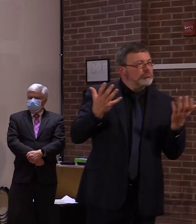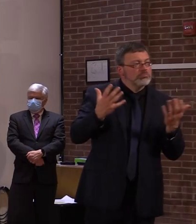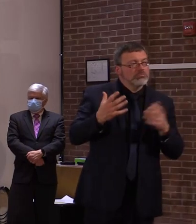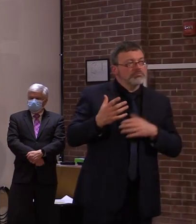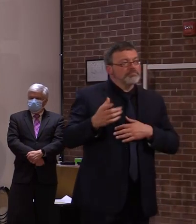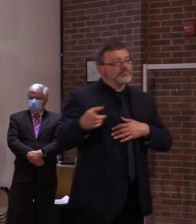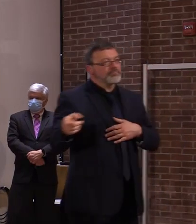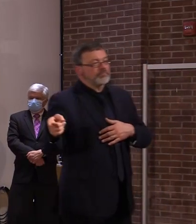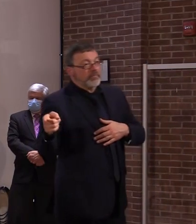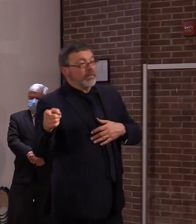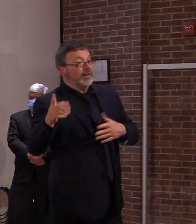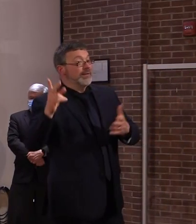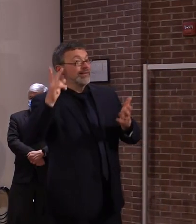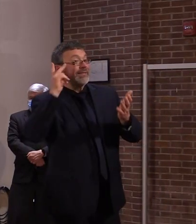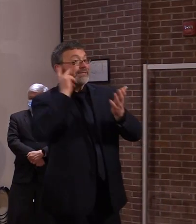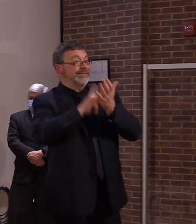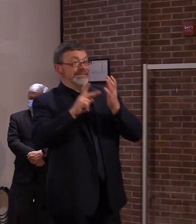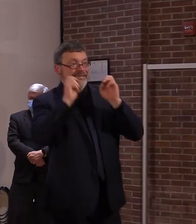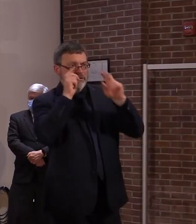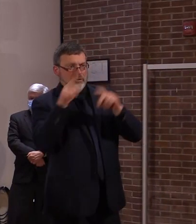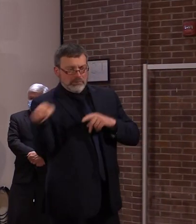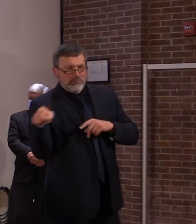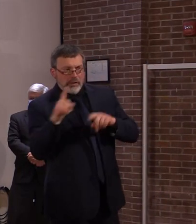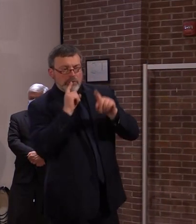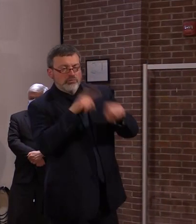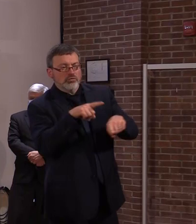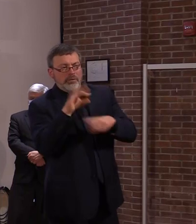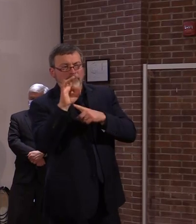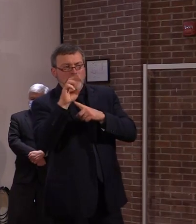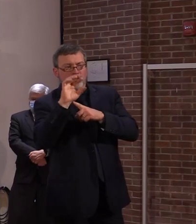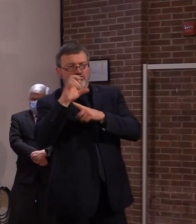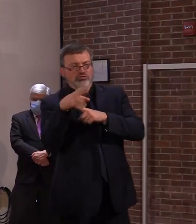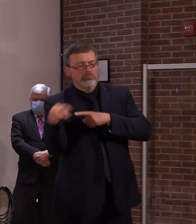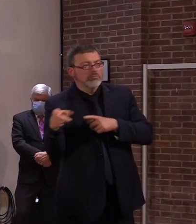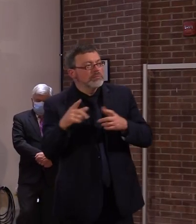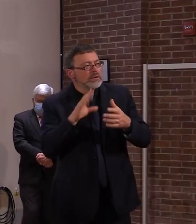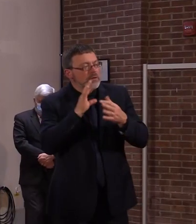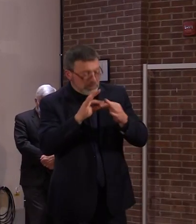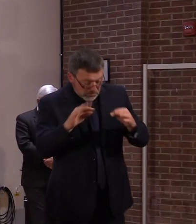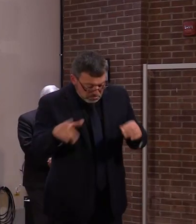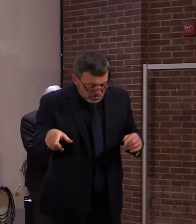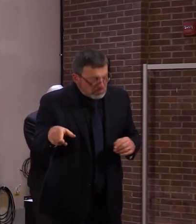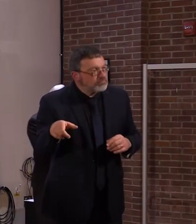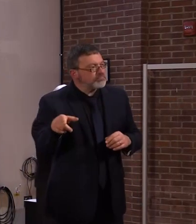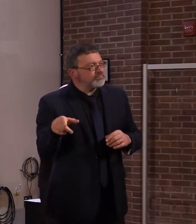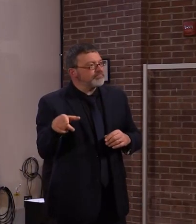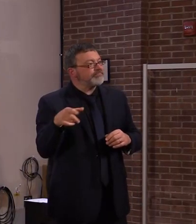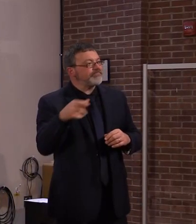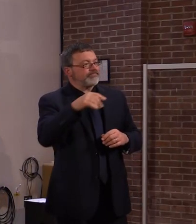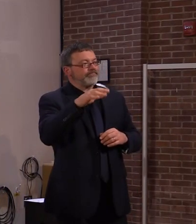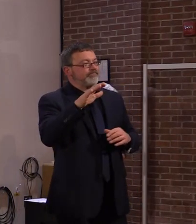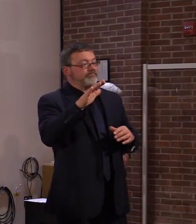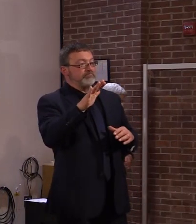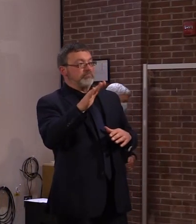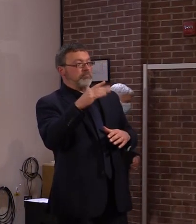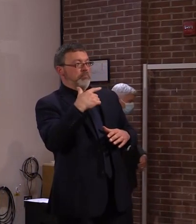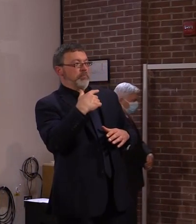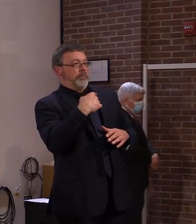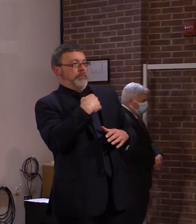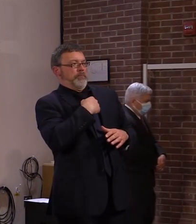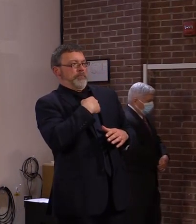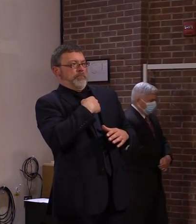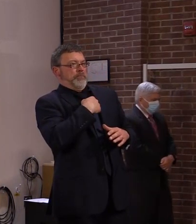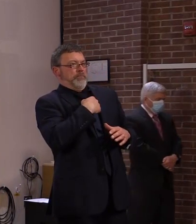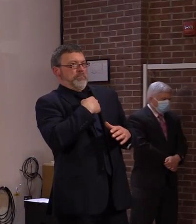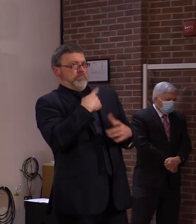This is Dan French. I can start, Governor. I wasn't clear on if you were asking me that question or not. I apologize